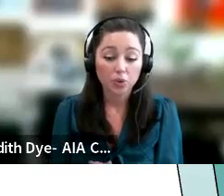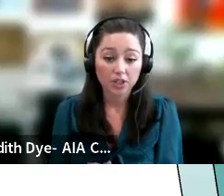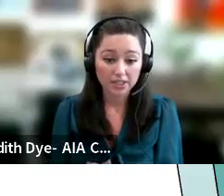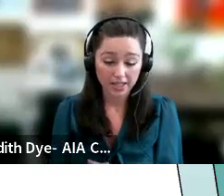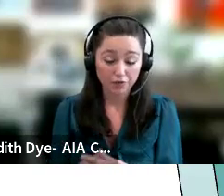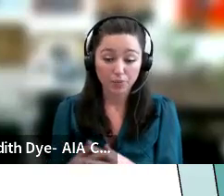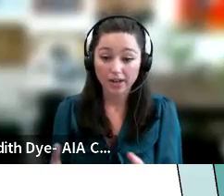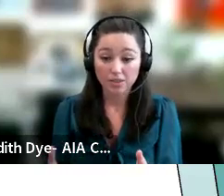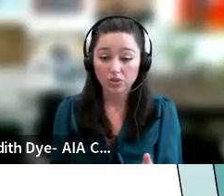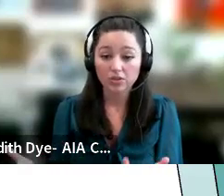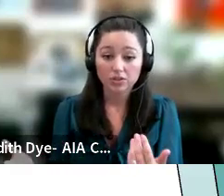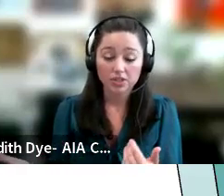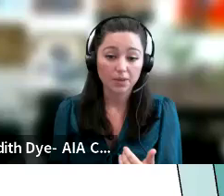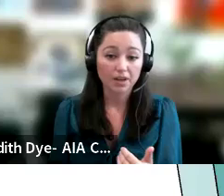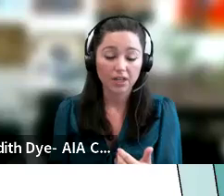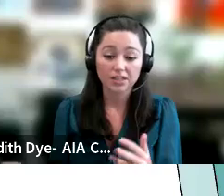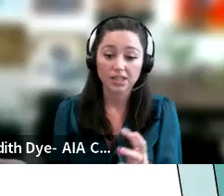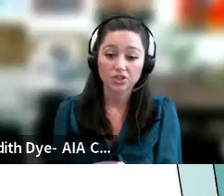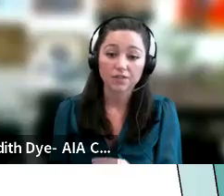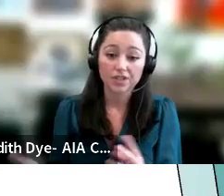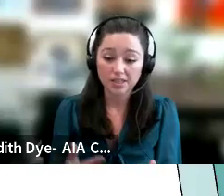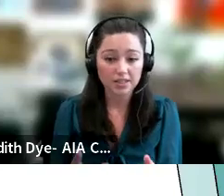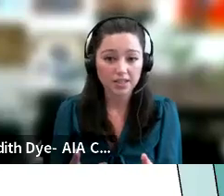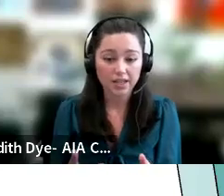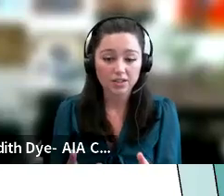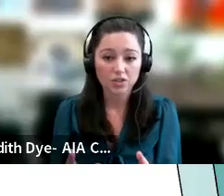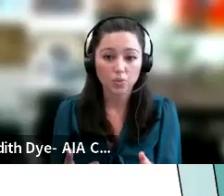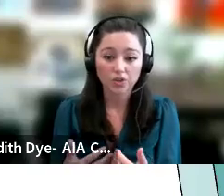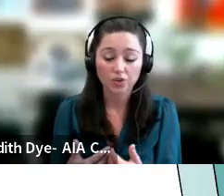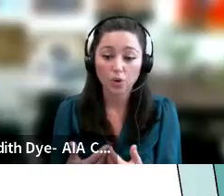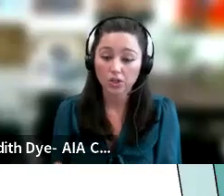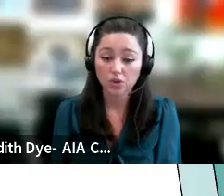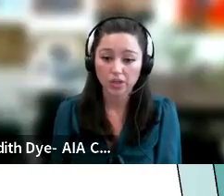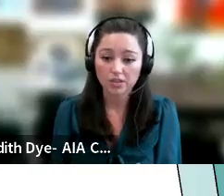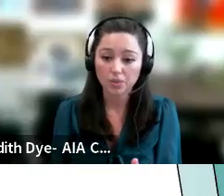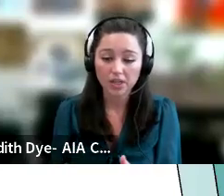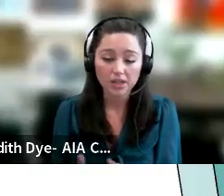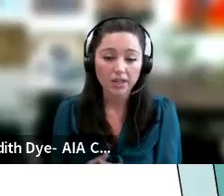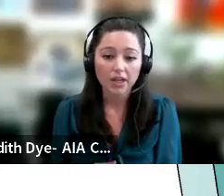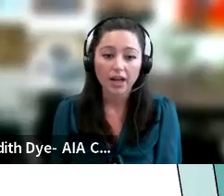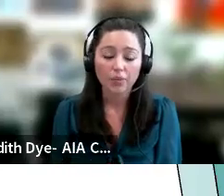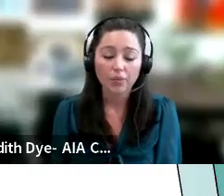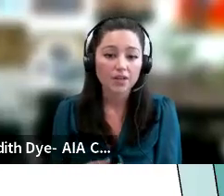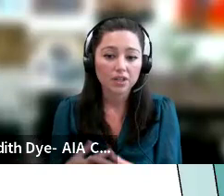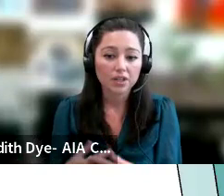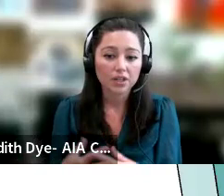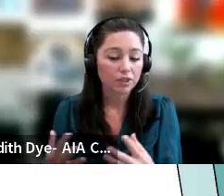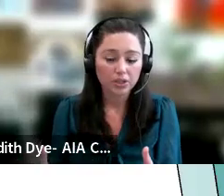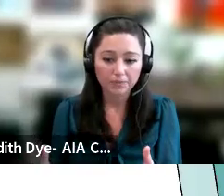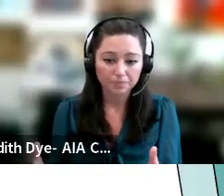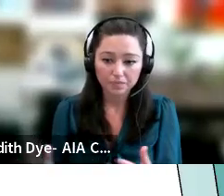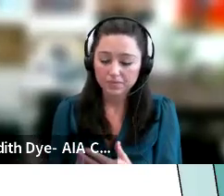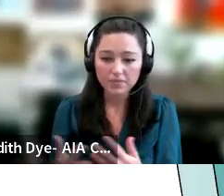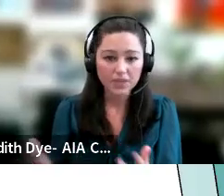It's very important that if possible, the semifinalists can actually visit the site where the work's going to be, or even if